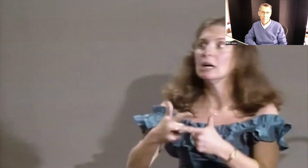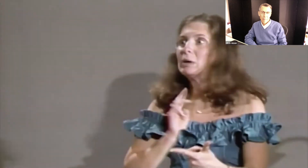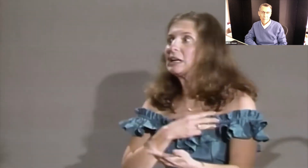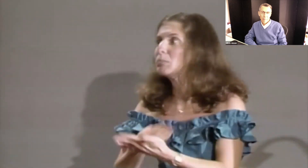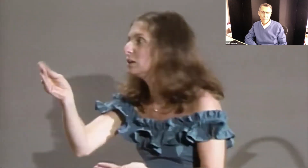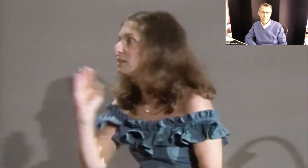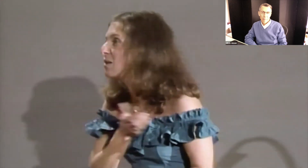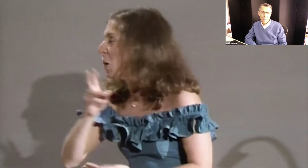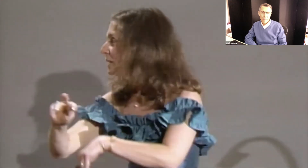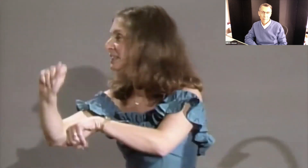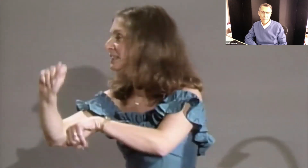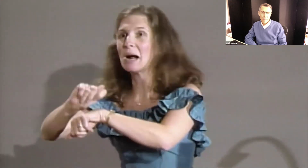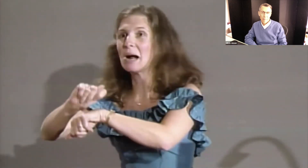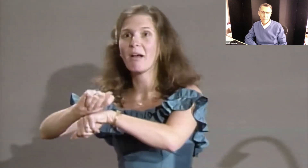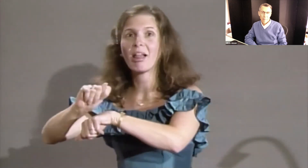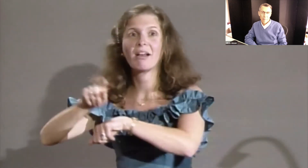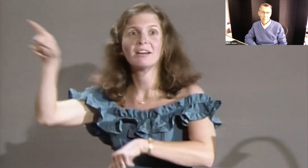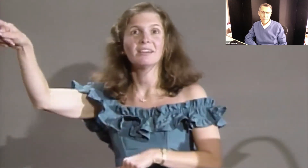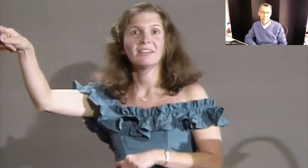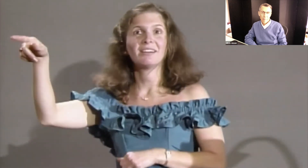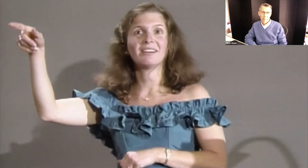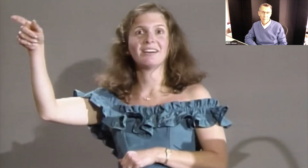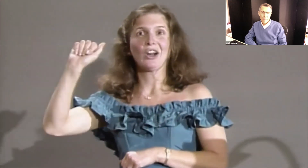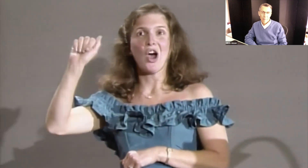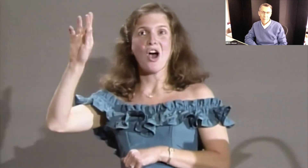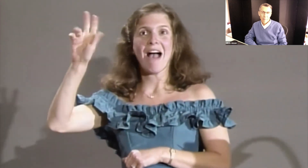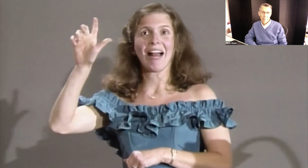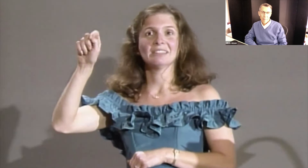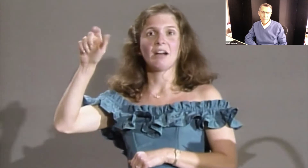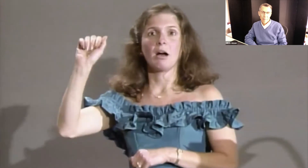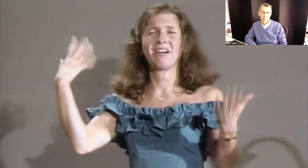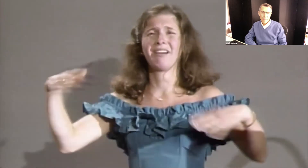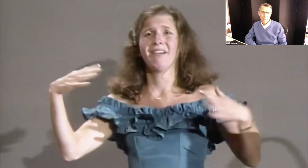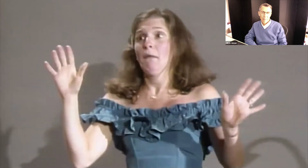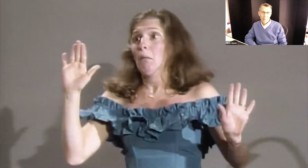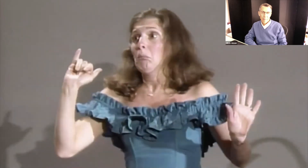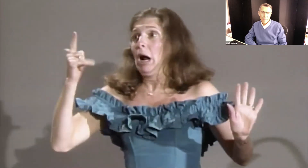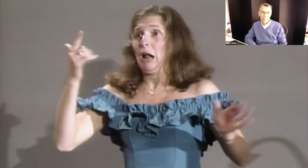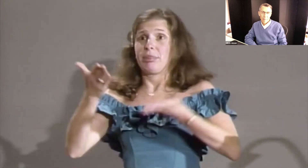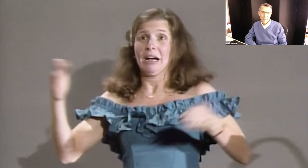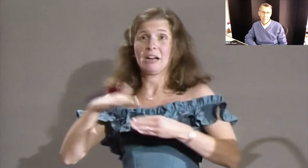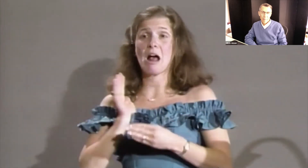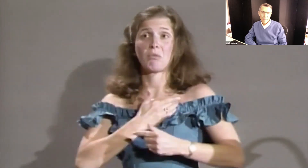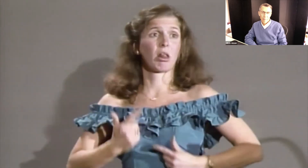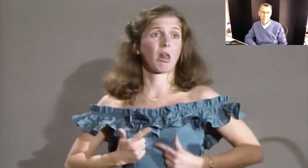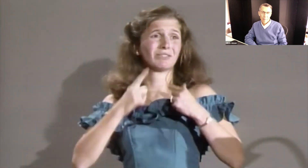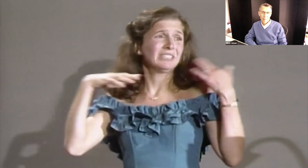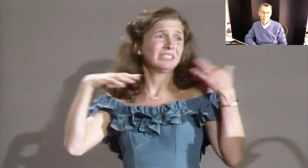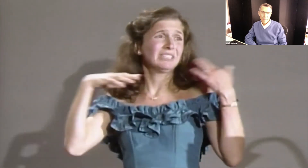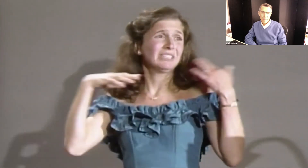we bought our own temple over in our Arlita. It was a big thing in our lives. Oh, for